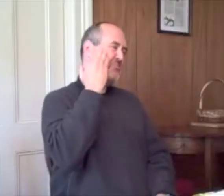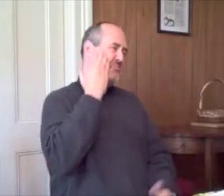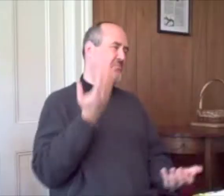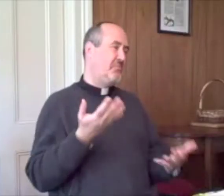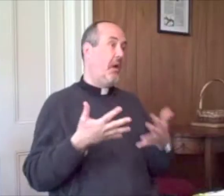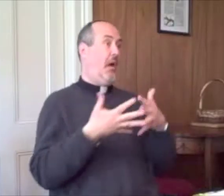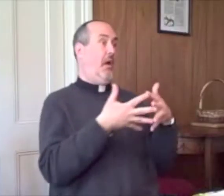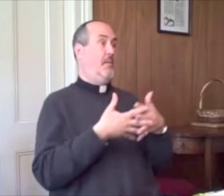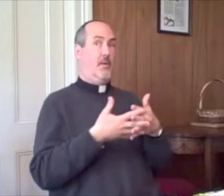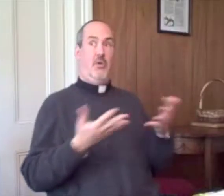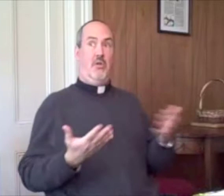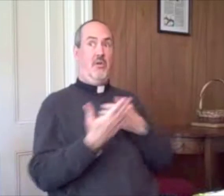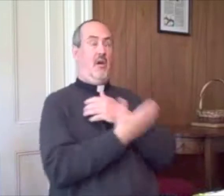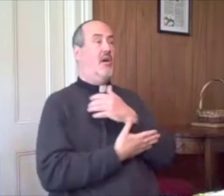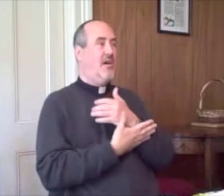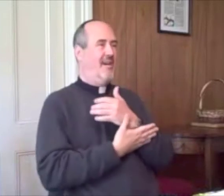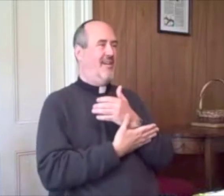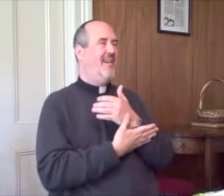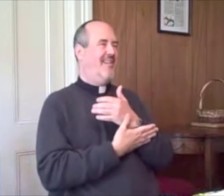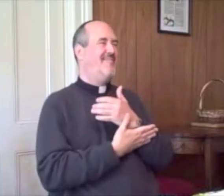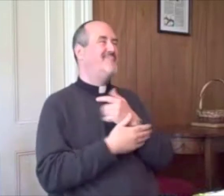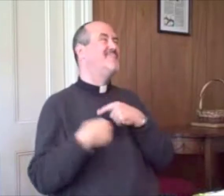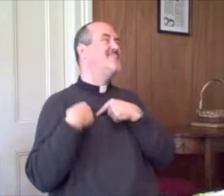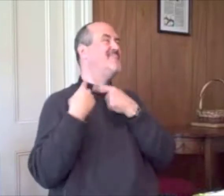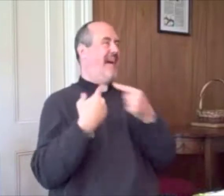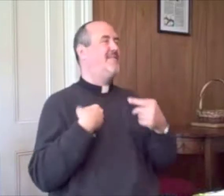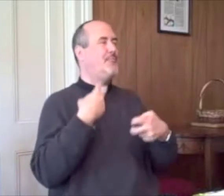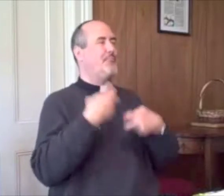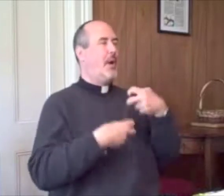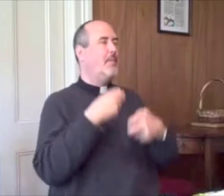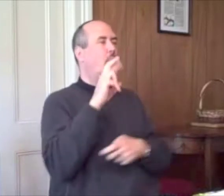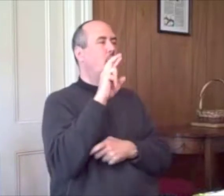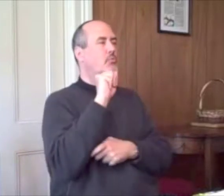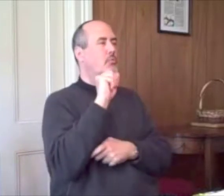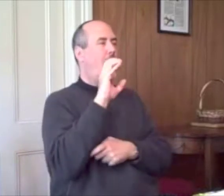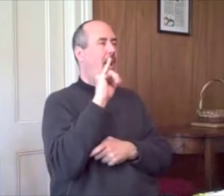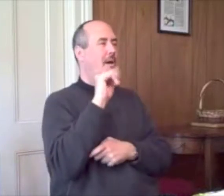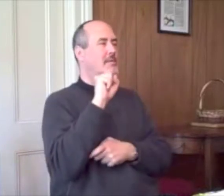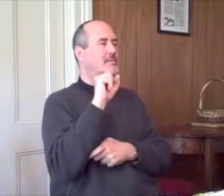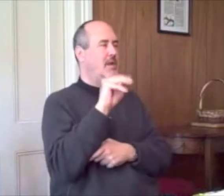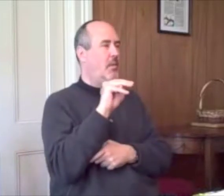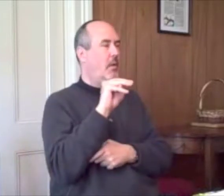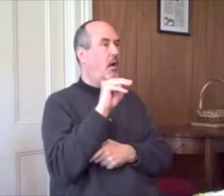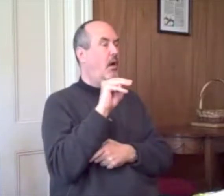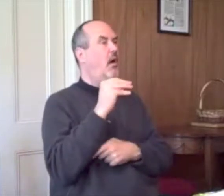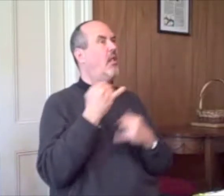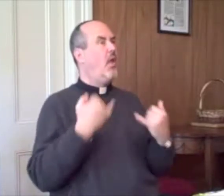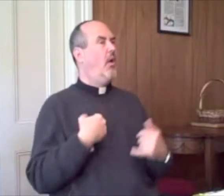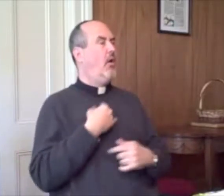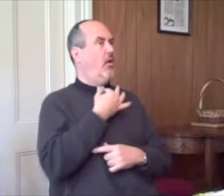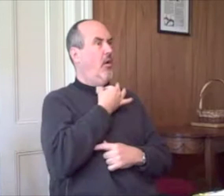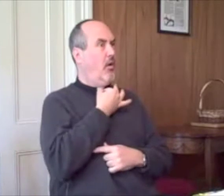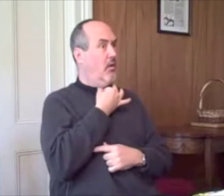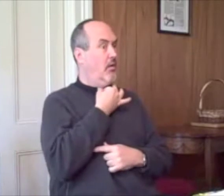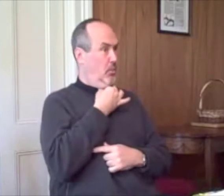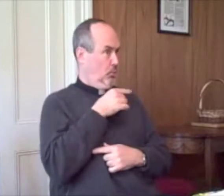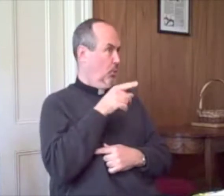As you're probably aware, the United States has a pretty deep-rooted history in racism. As a black person, have